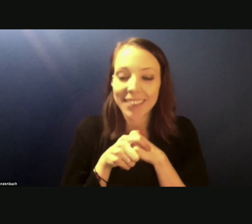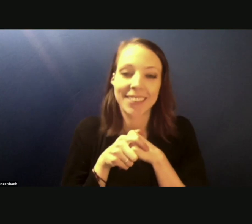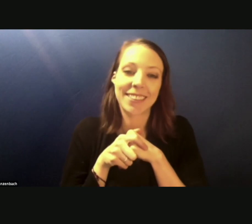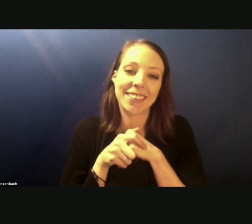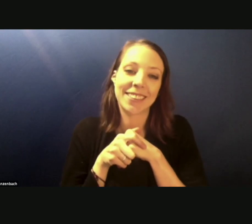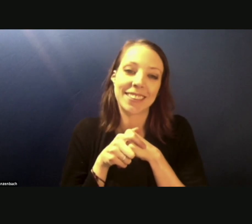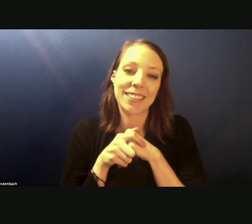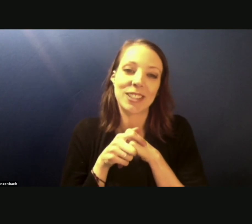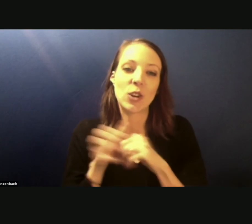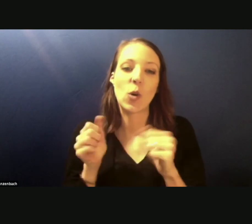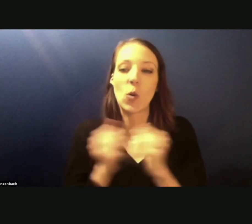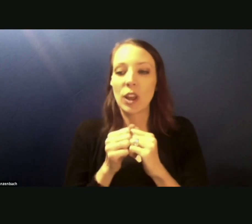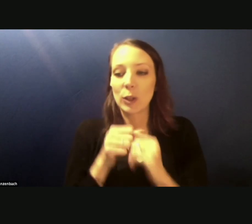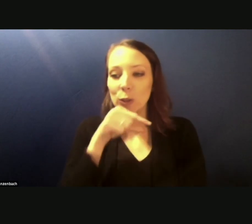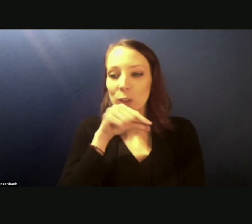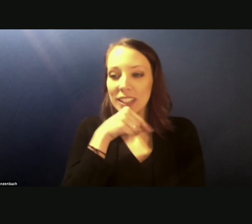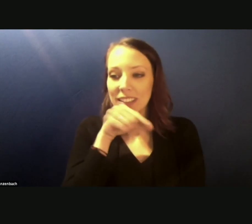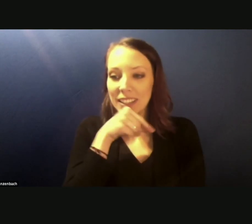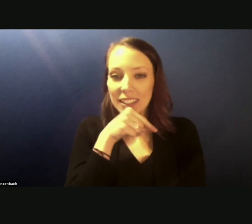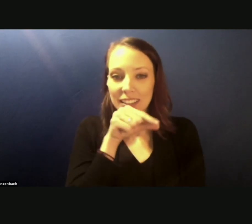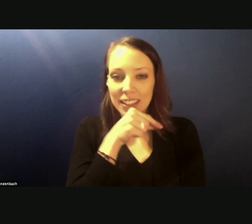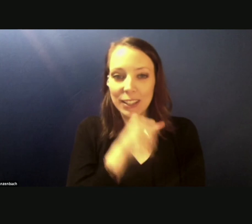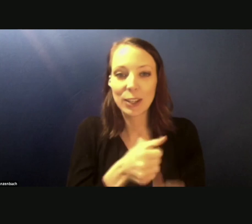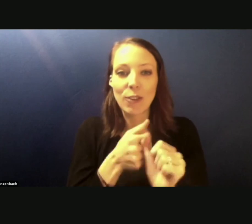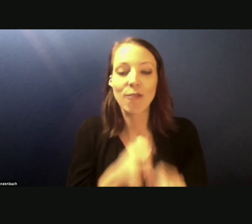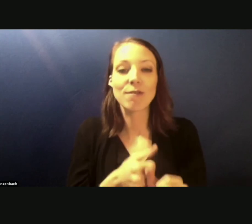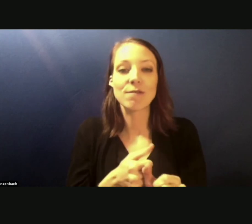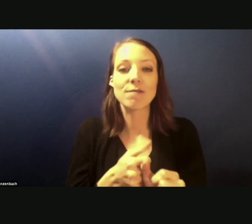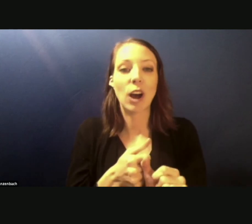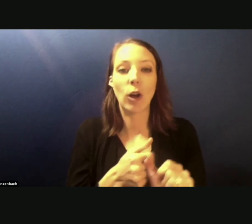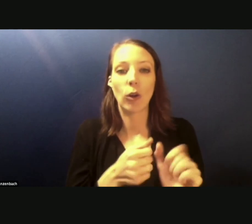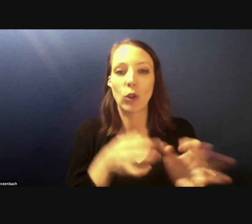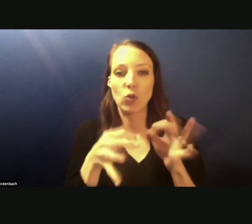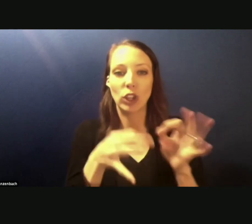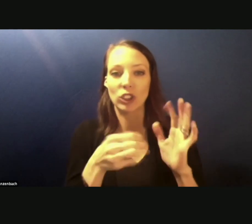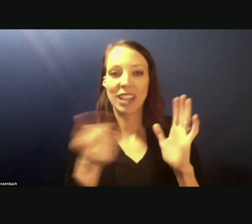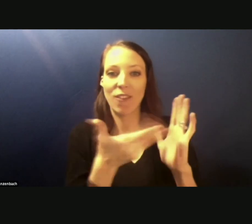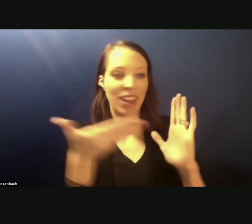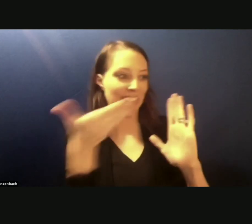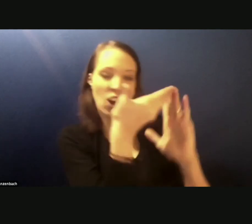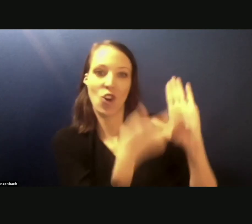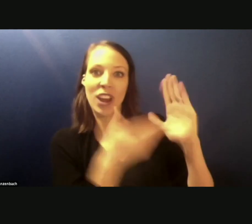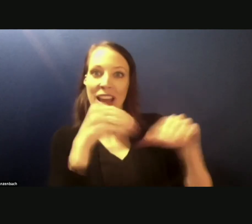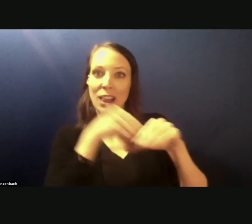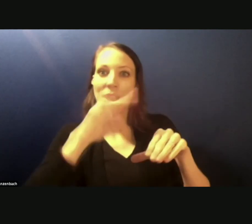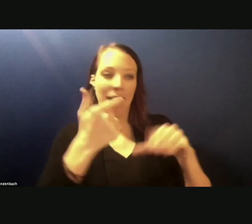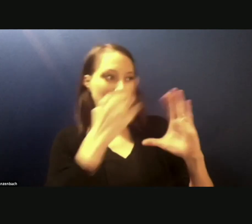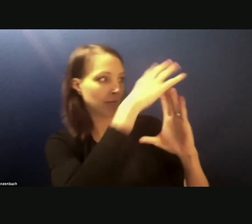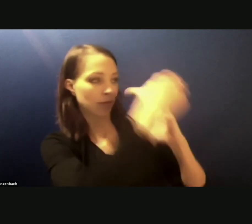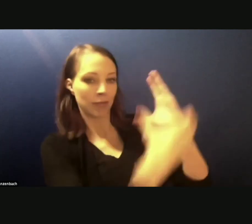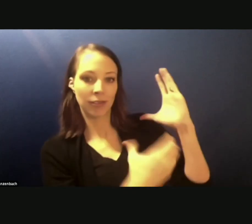so with the turkey, you know, you follow the package instructions. Everything is right there.